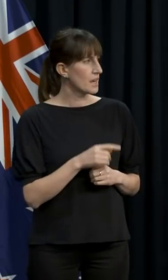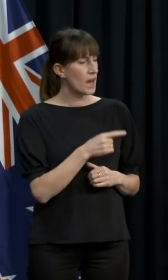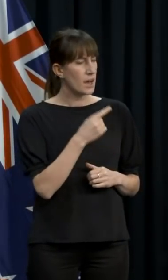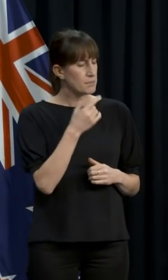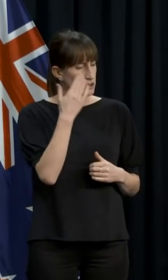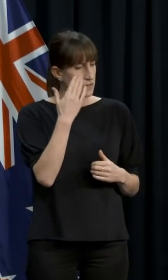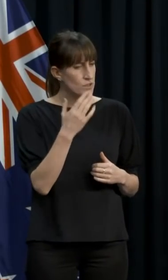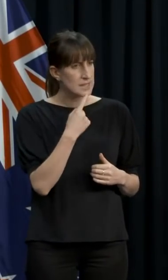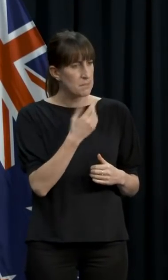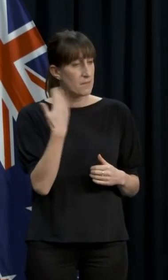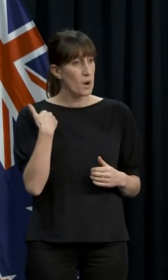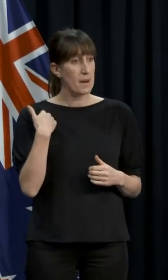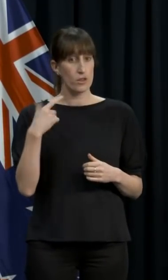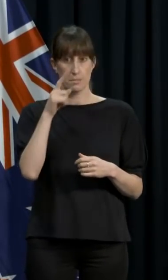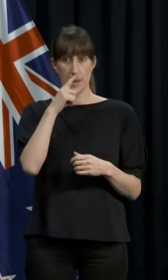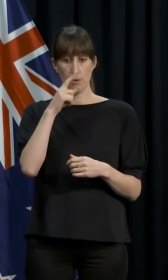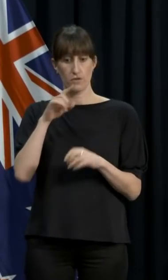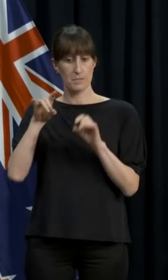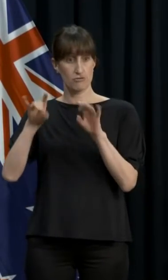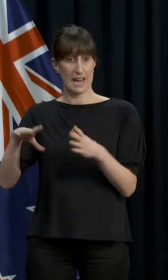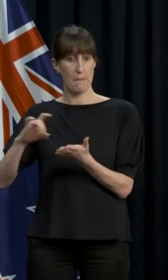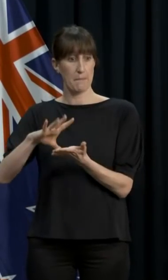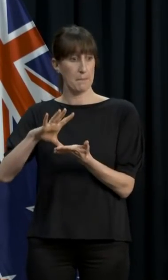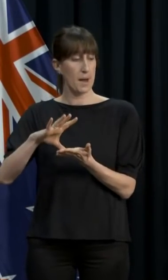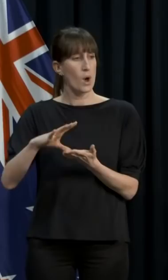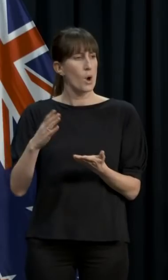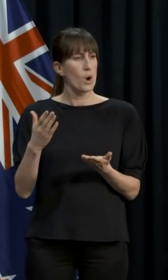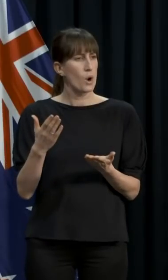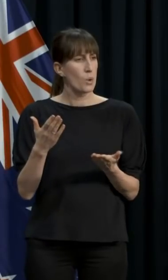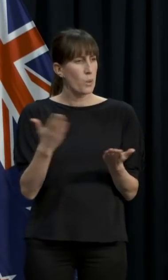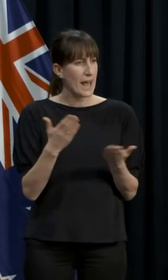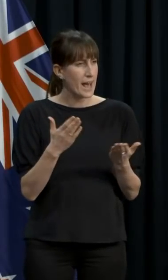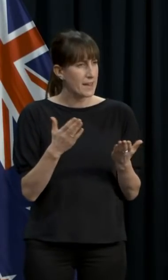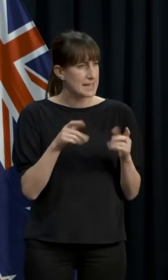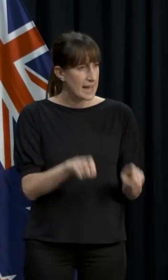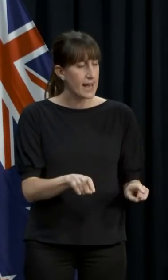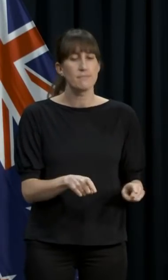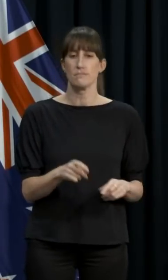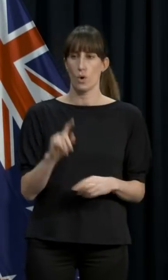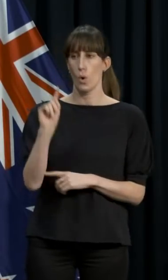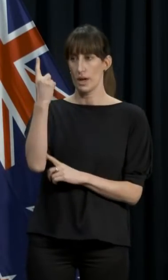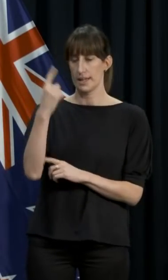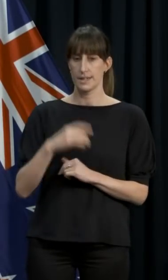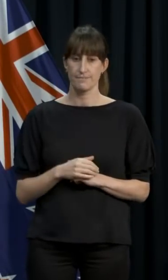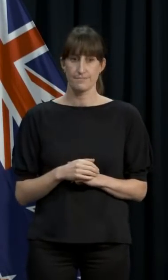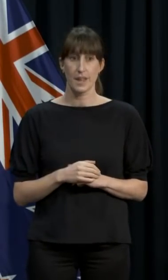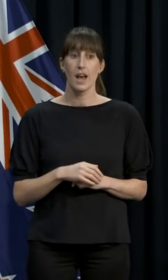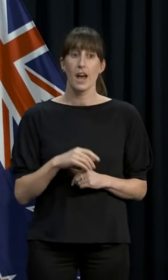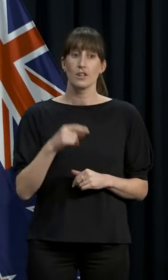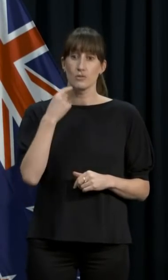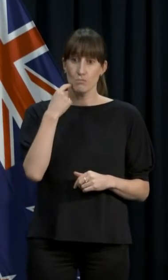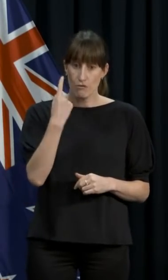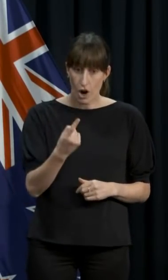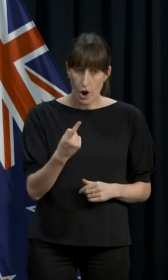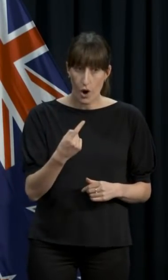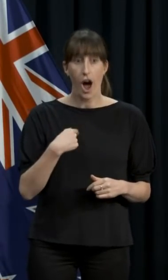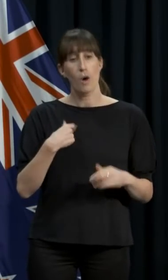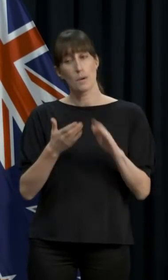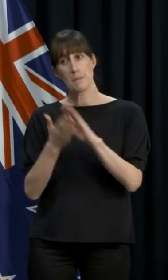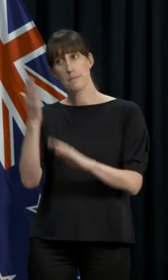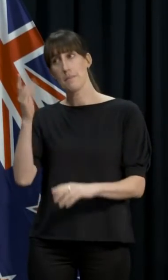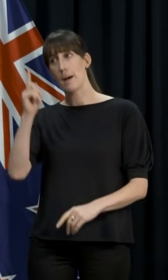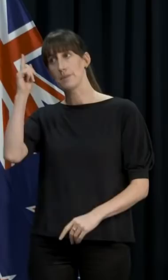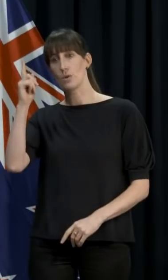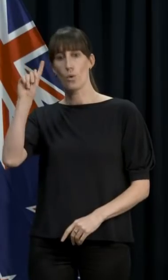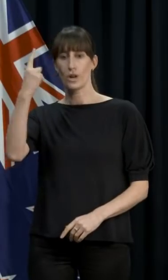able to say that? Auckland. It is Auckland, yes. Now, I'm not with you tomorrow. I am available in Auckland for interrogation by your colleagues up there, but I'll be